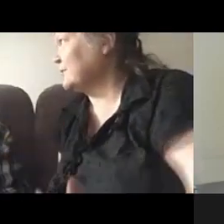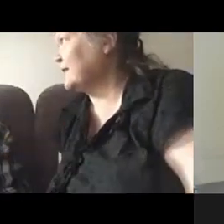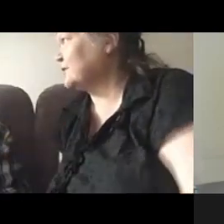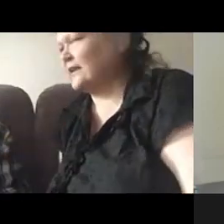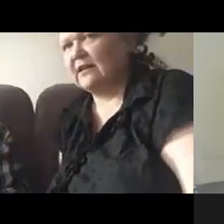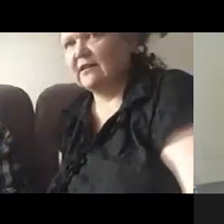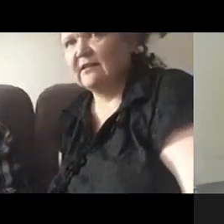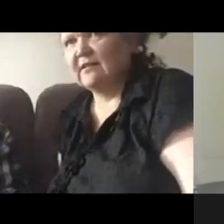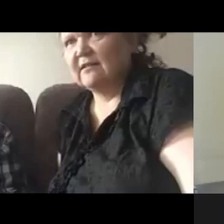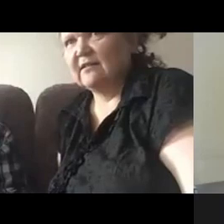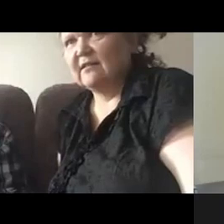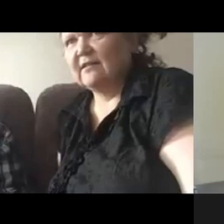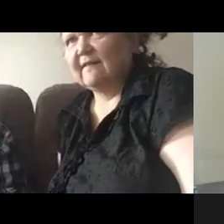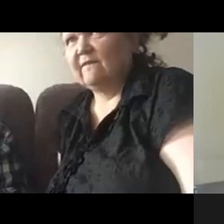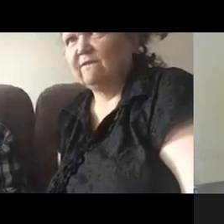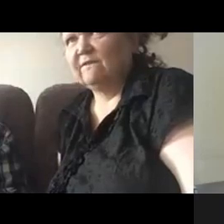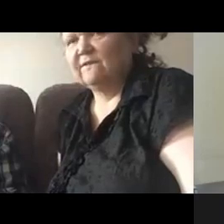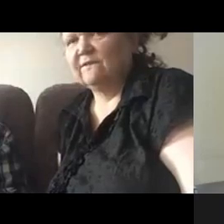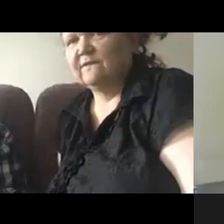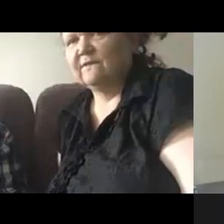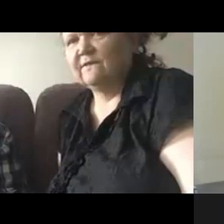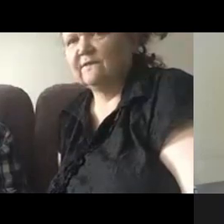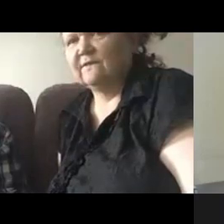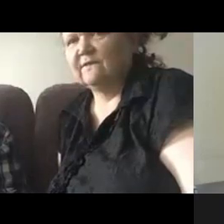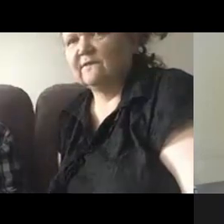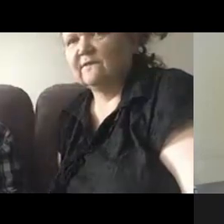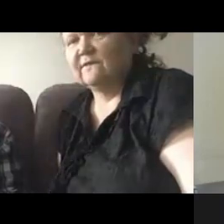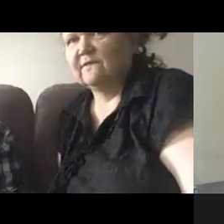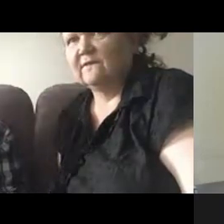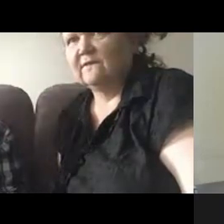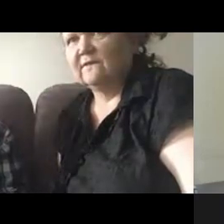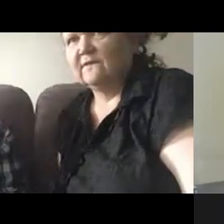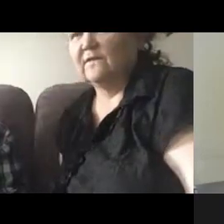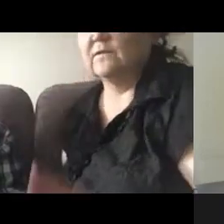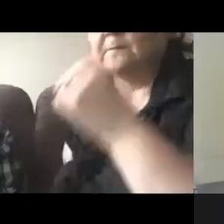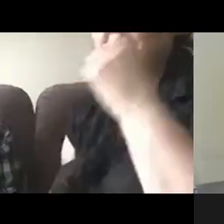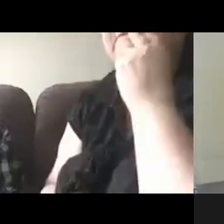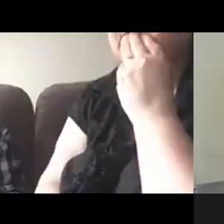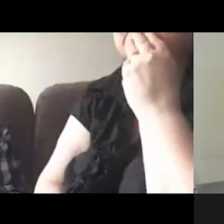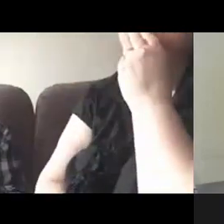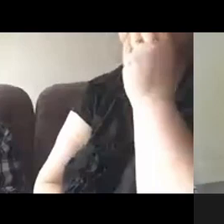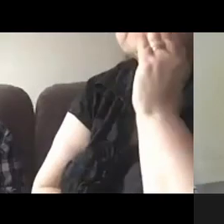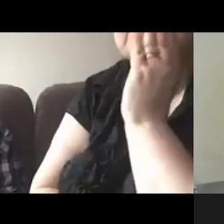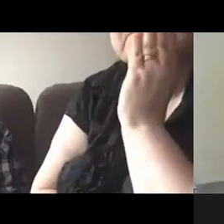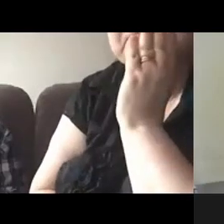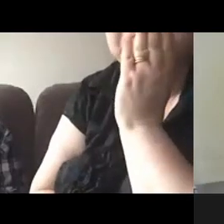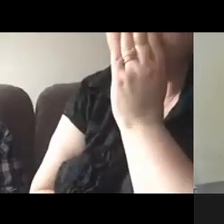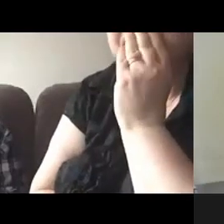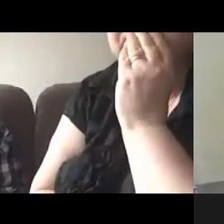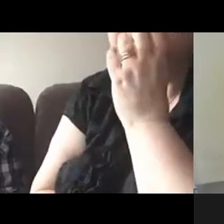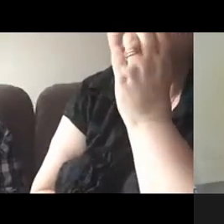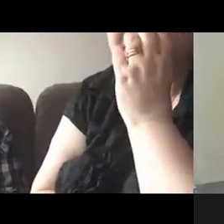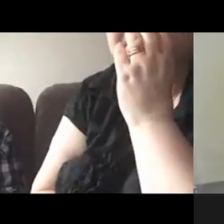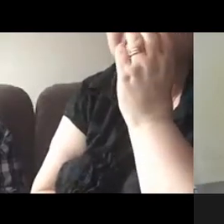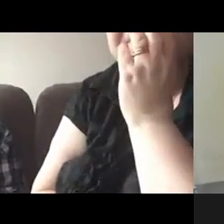So I still see 42 persons. Arthur, are you done with the transfer? No.